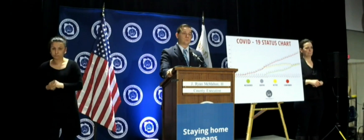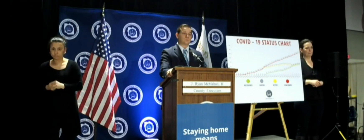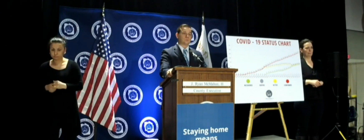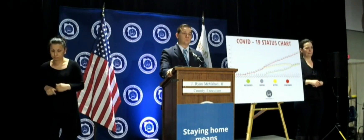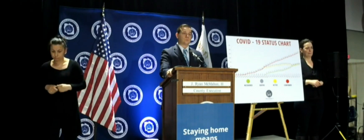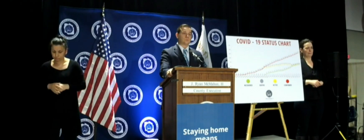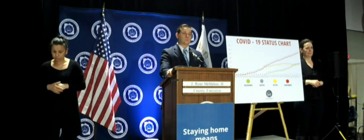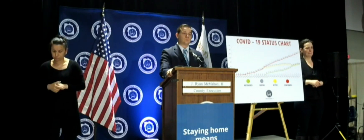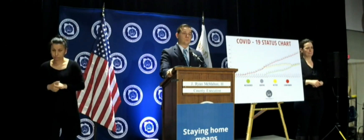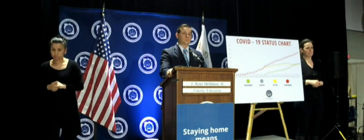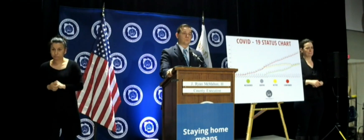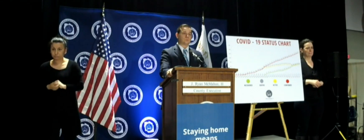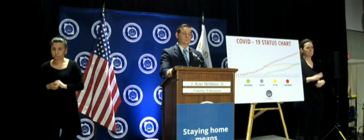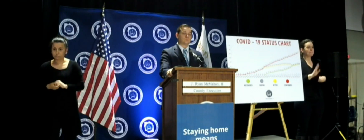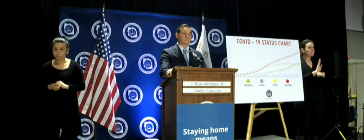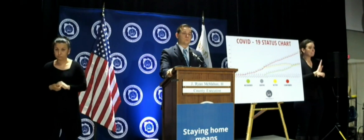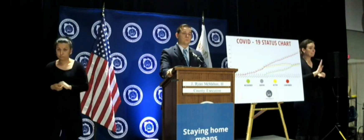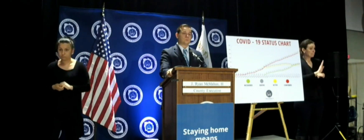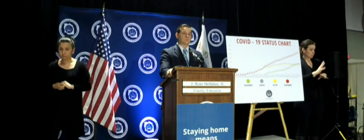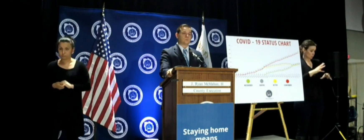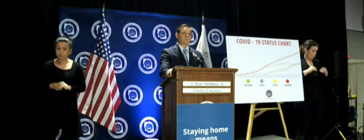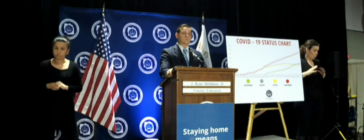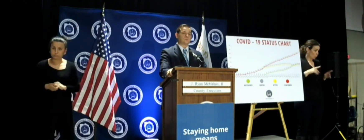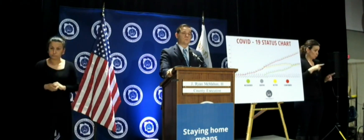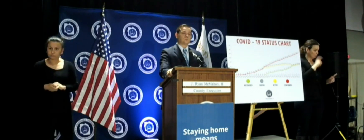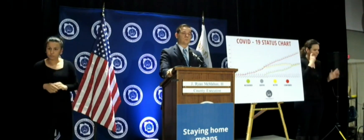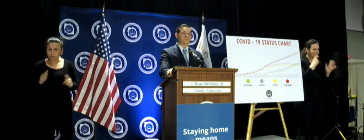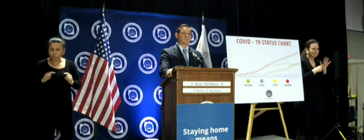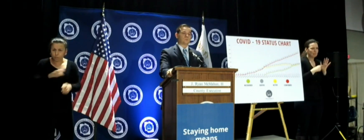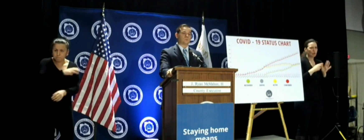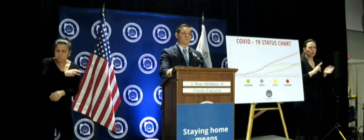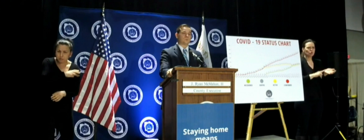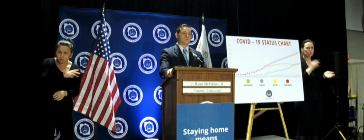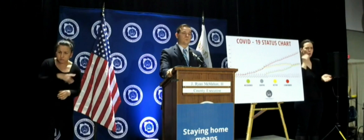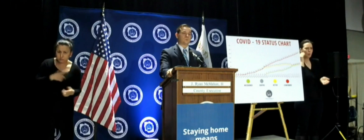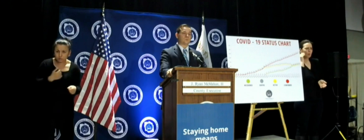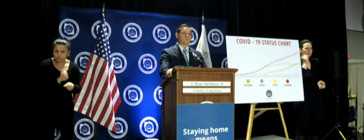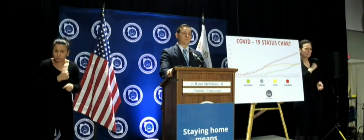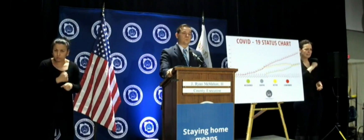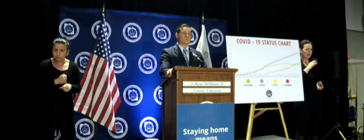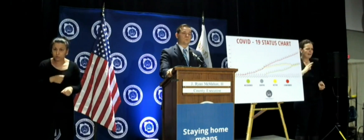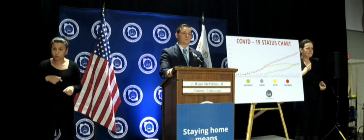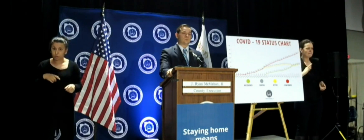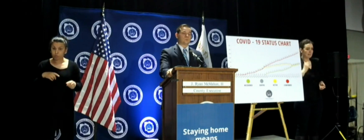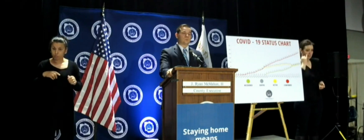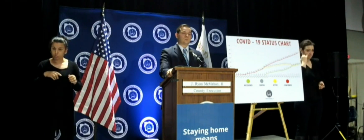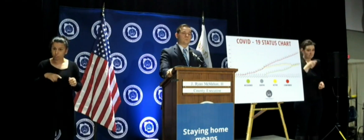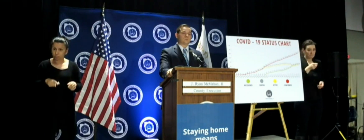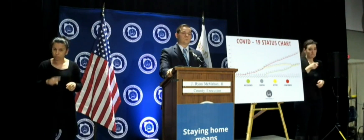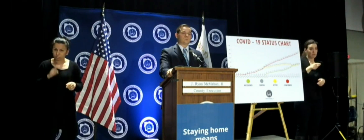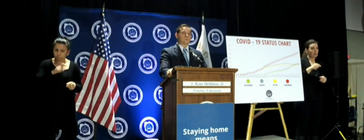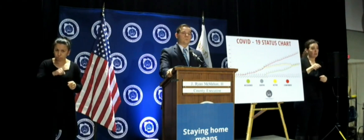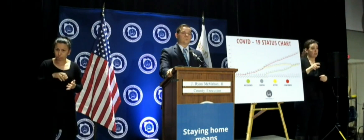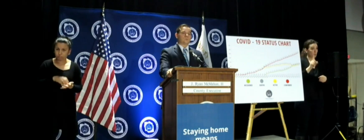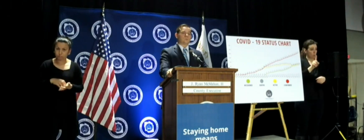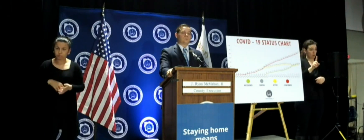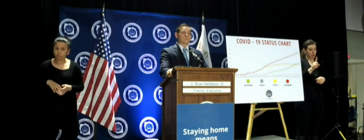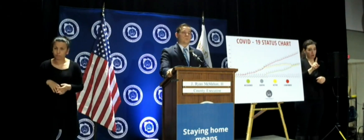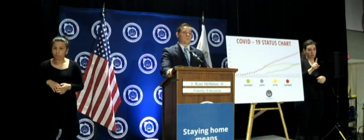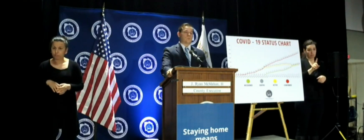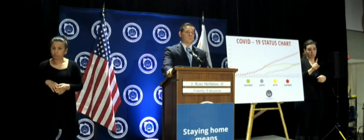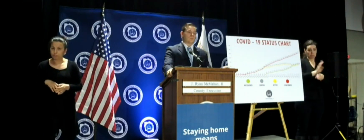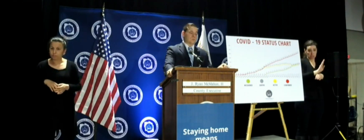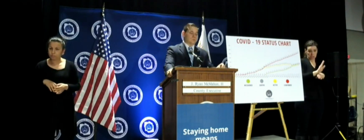going to Walmart. If a company has the resources, what would your thoughts be on them hiring capacity to test their